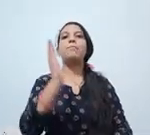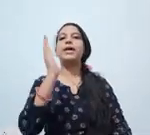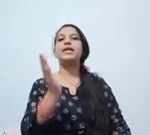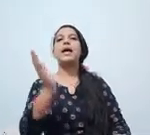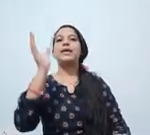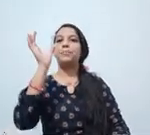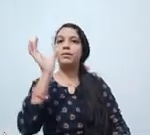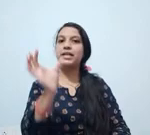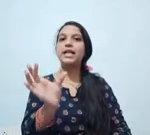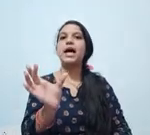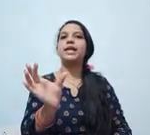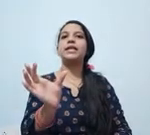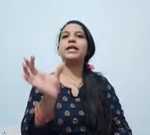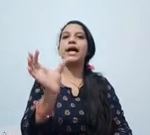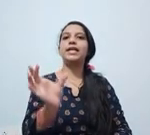But pulmonary artery carries